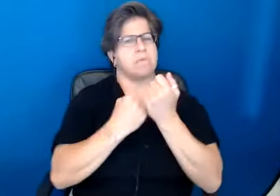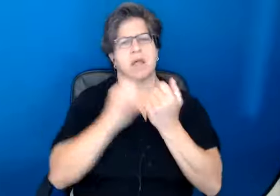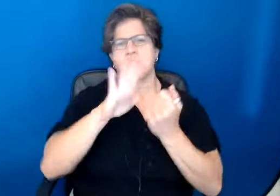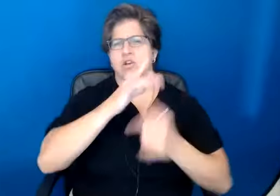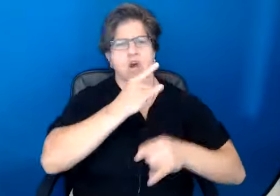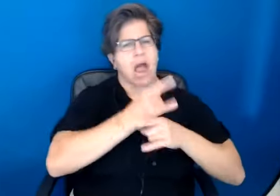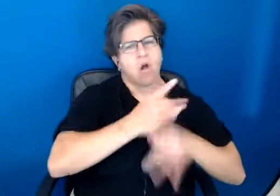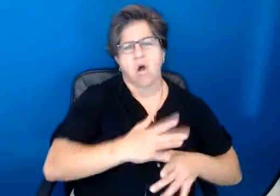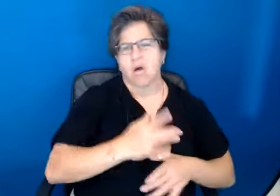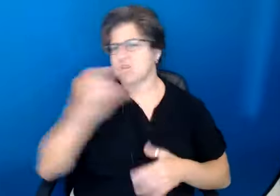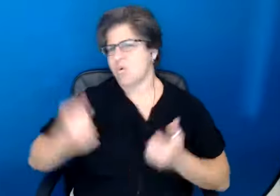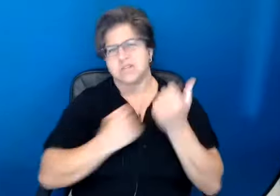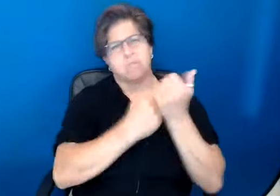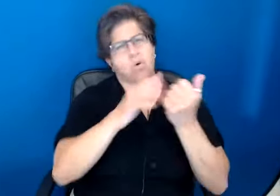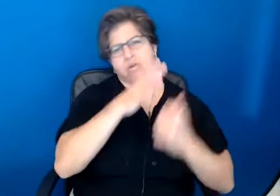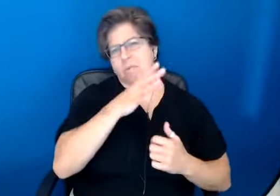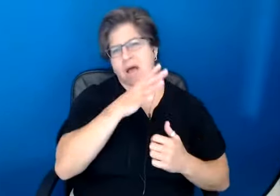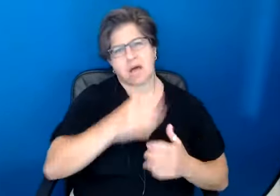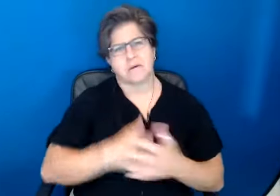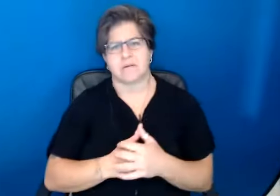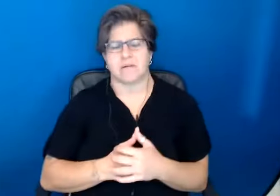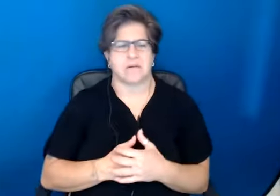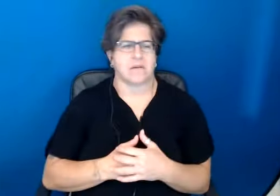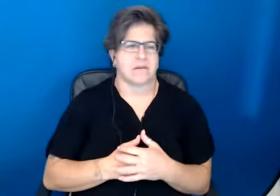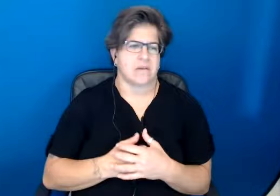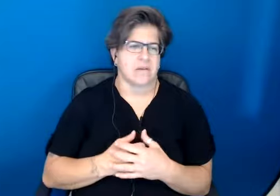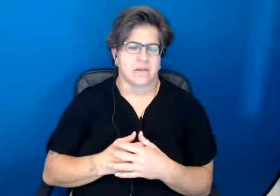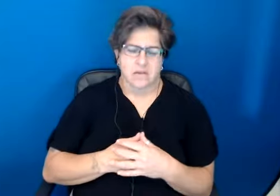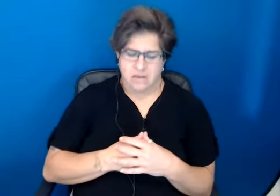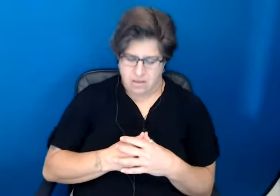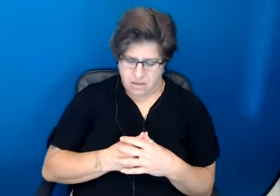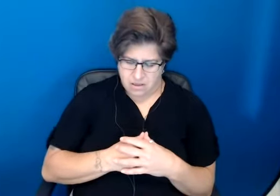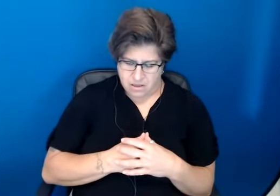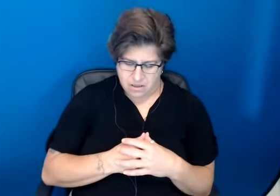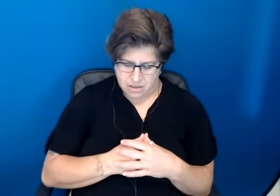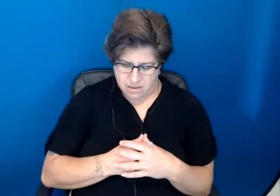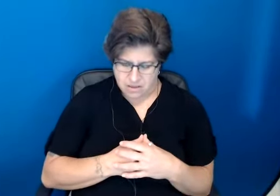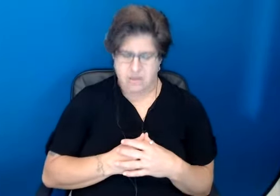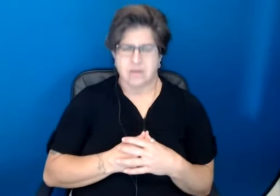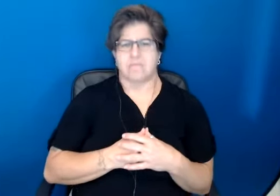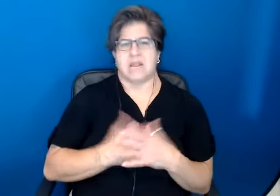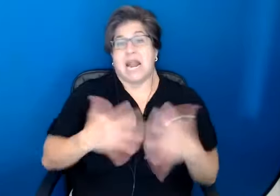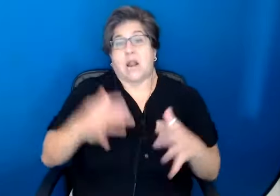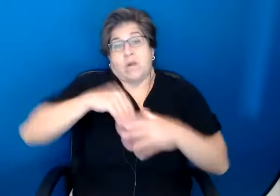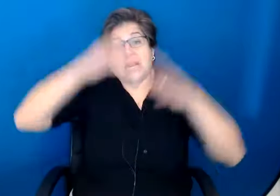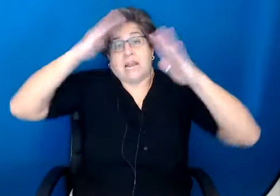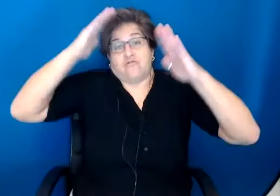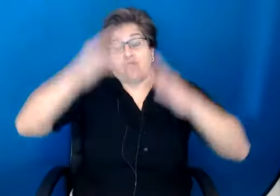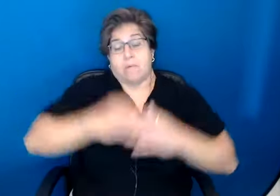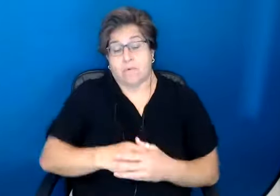saying I was a street child. We grew up in the streets, you know, and we get the hard school in Ox,